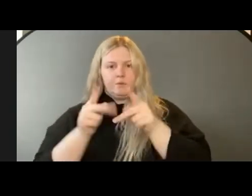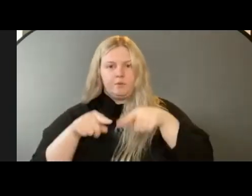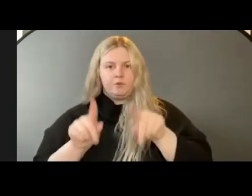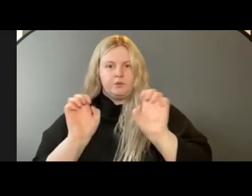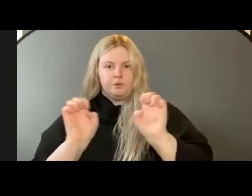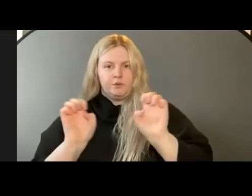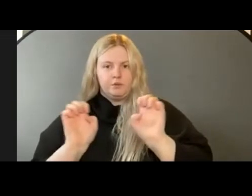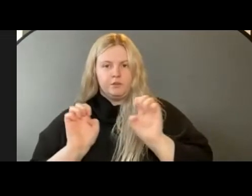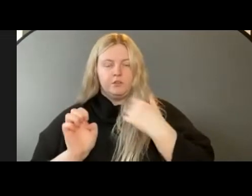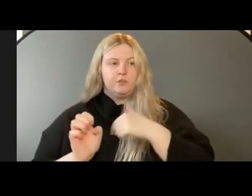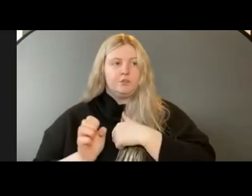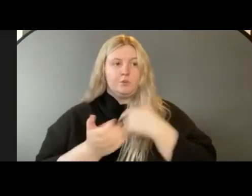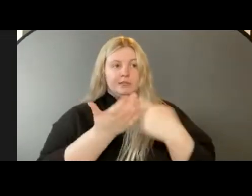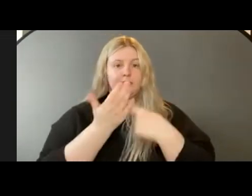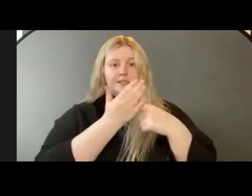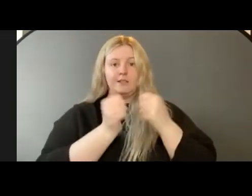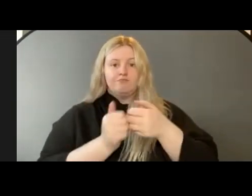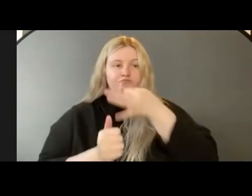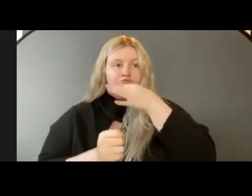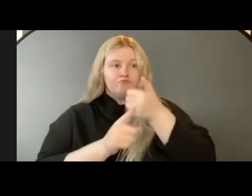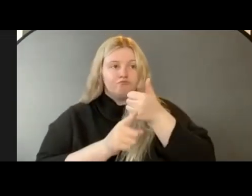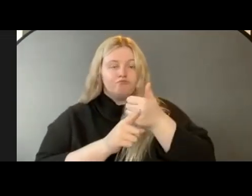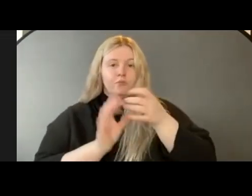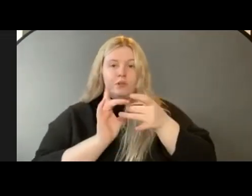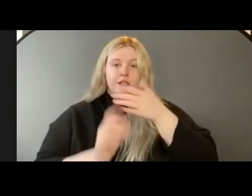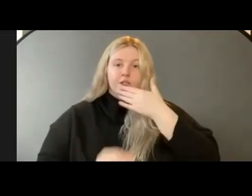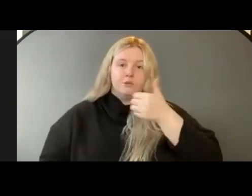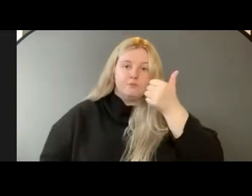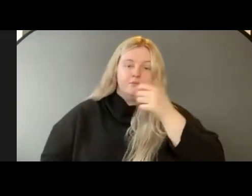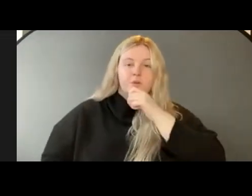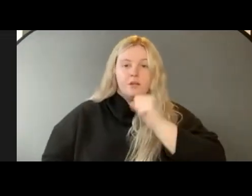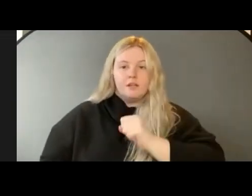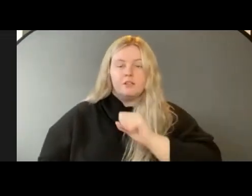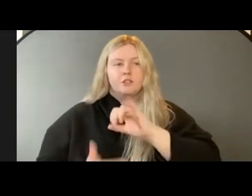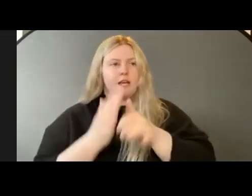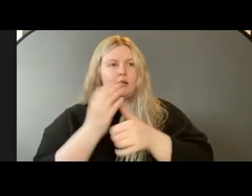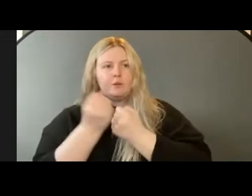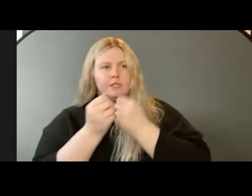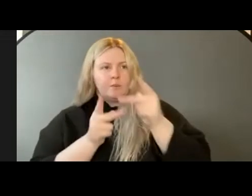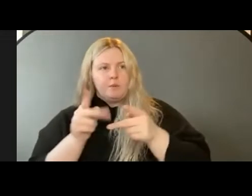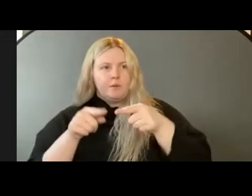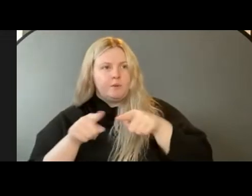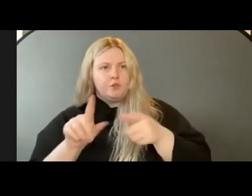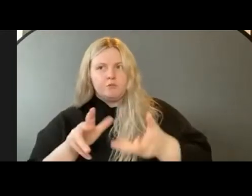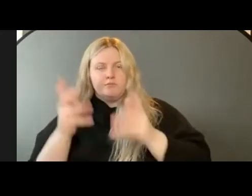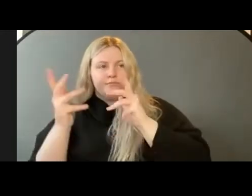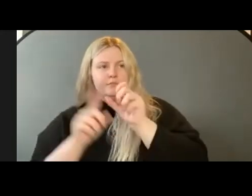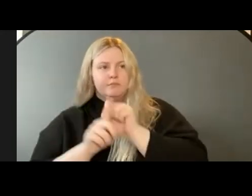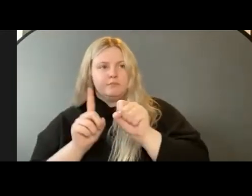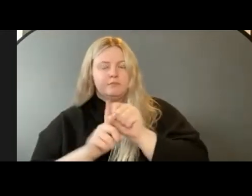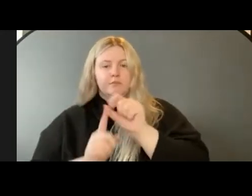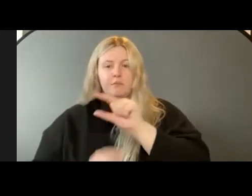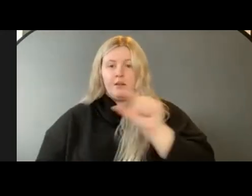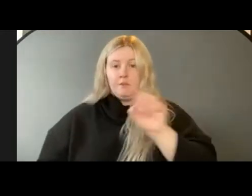experts on aging and emergency preparedness from around the world to look at how to better support people in disasters. The government of BC was